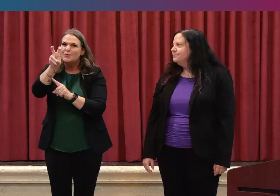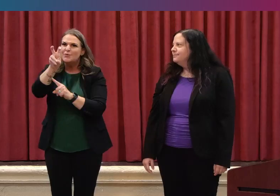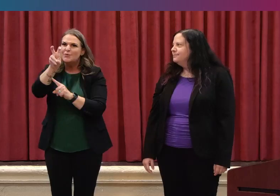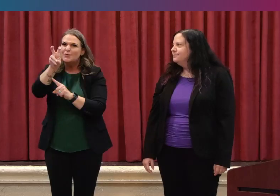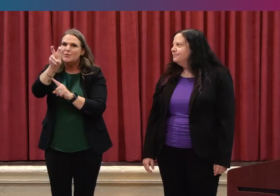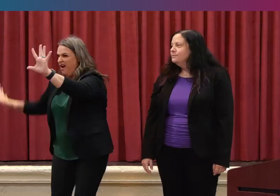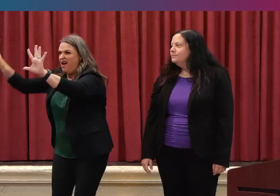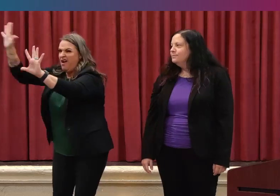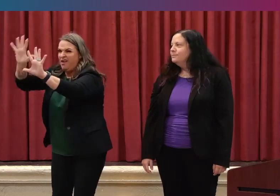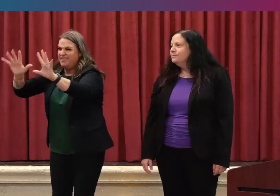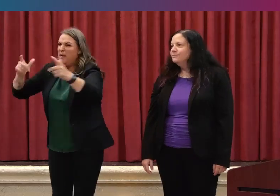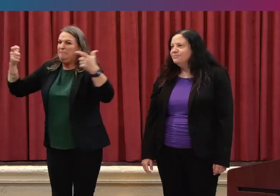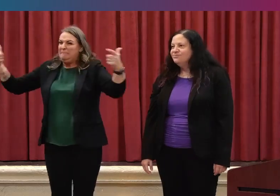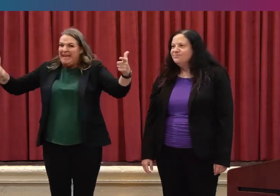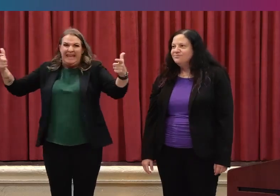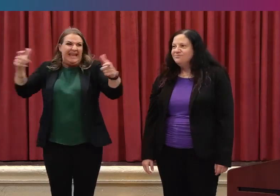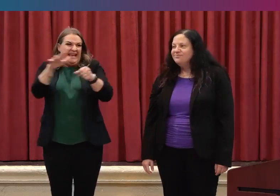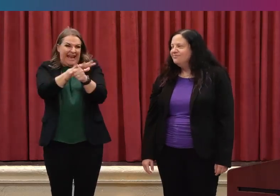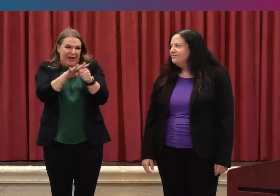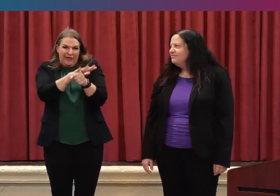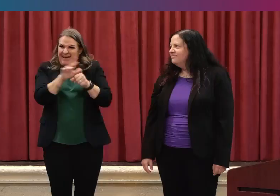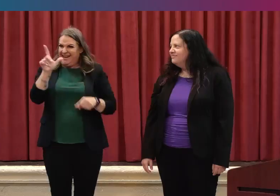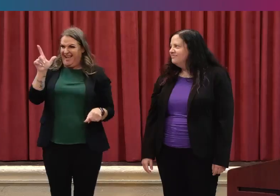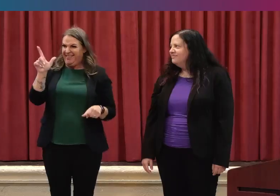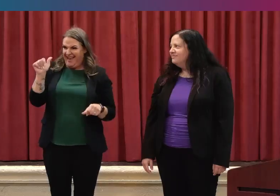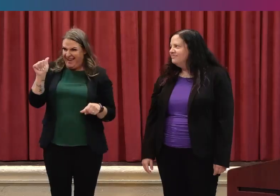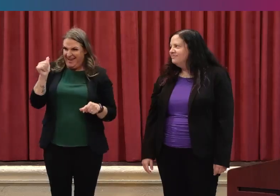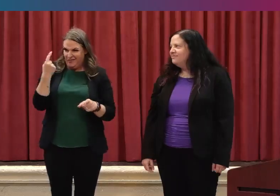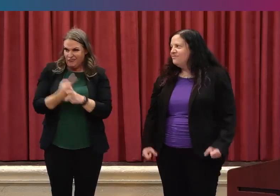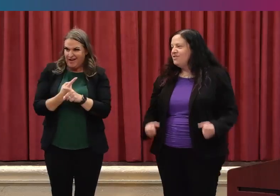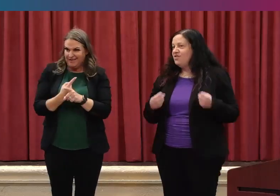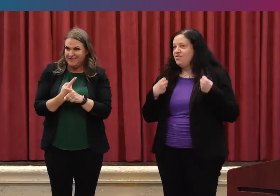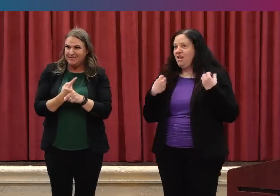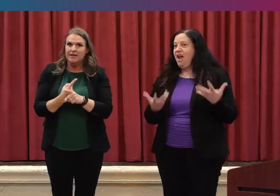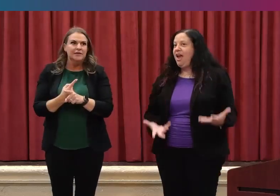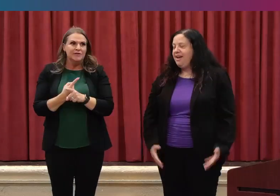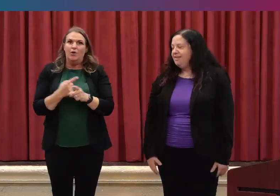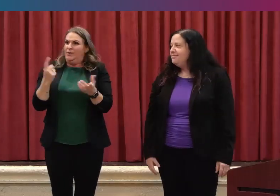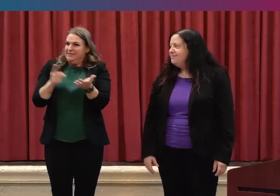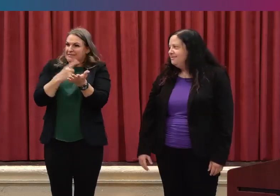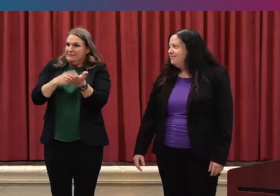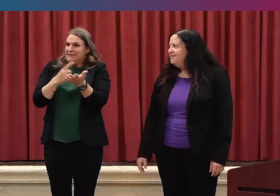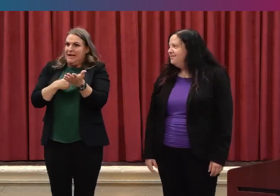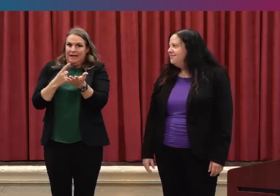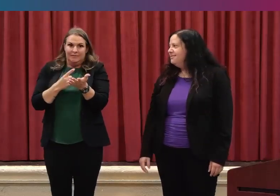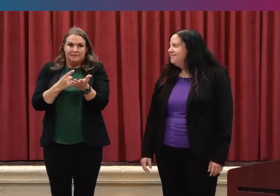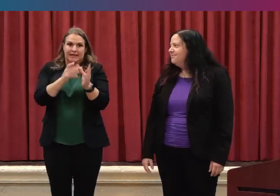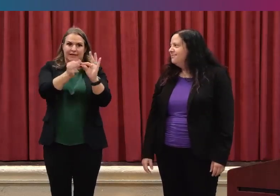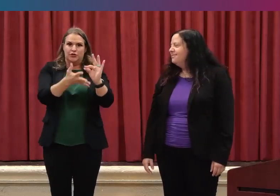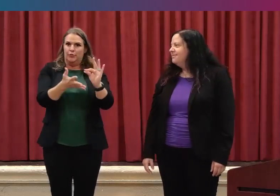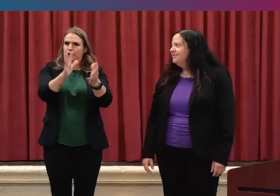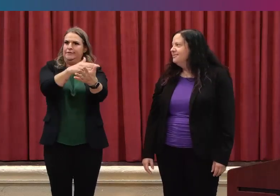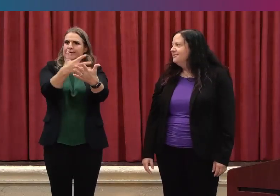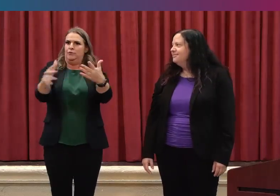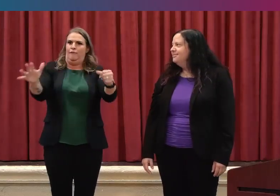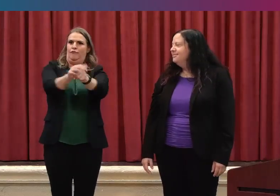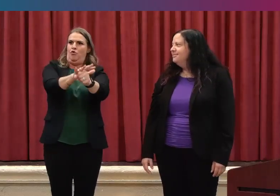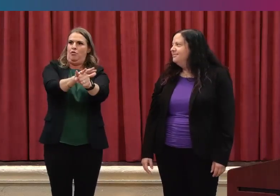There are, I had said earlier, 250 interpreters who work for LifeSigns.